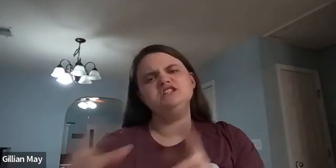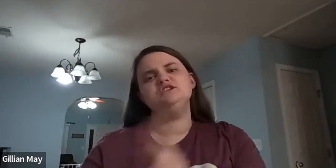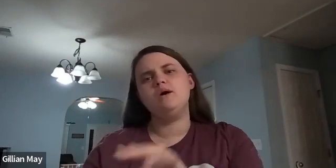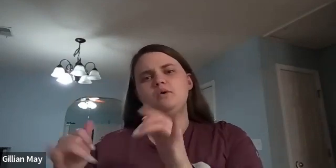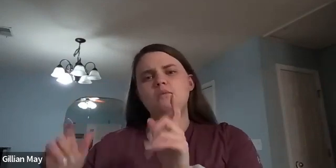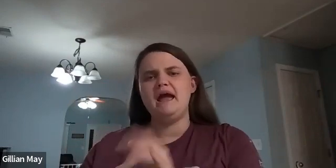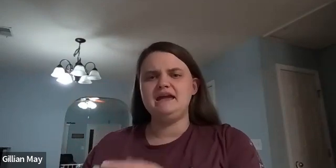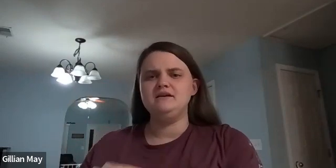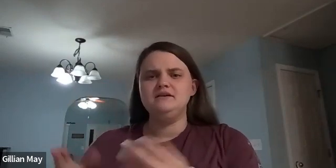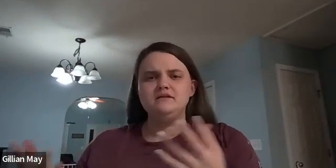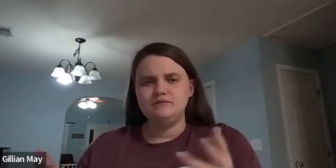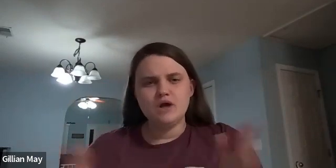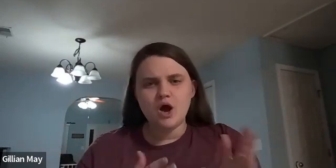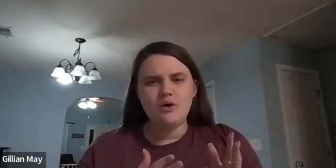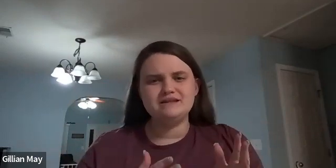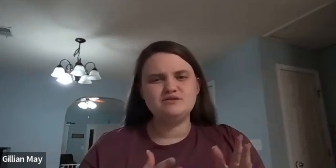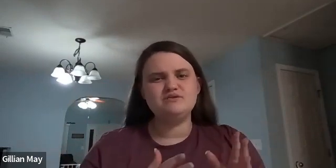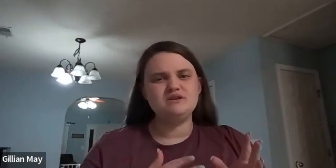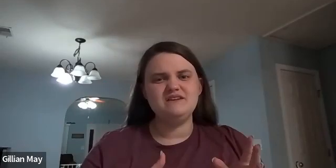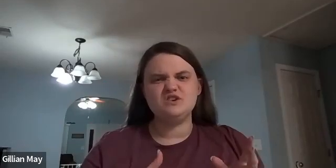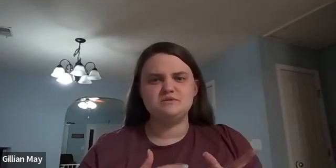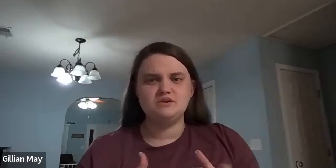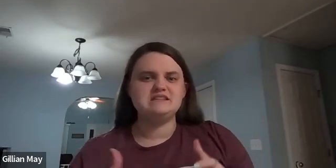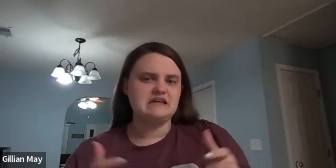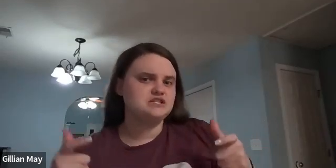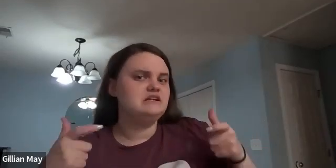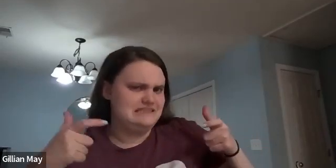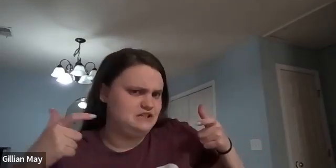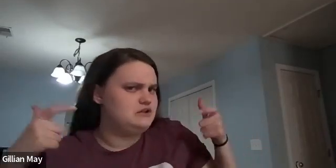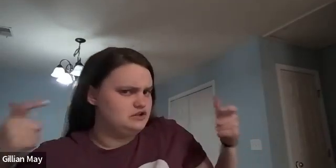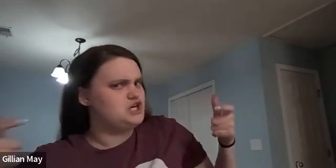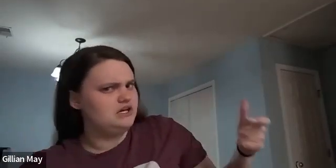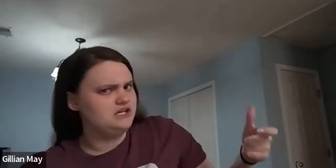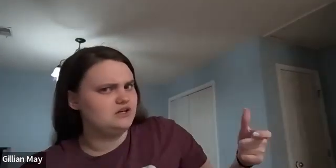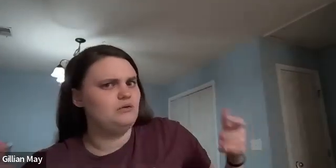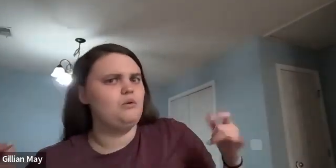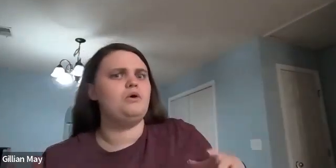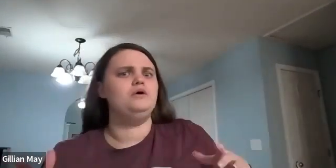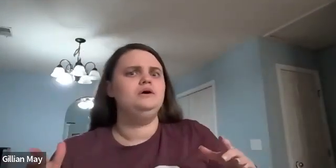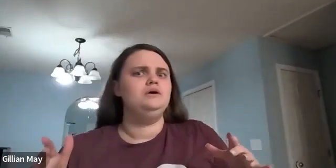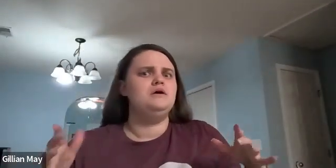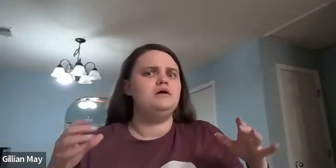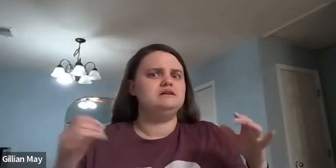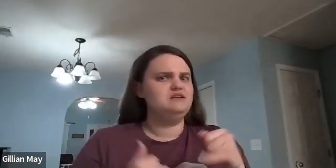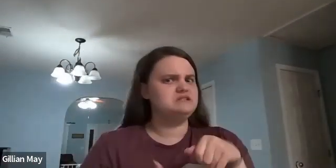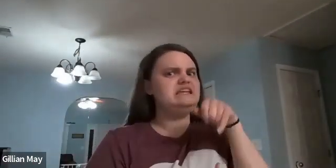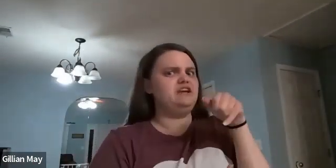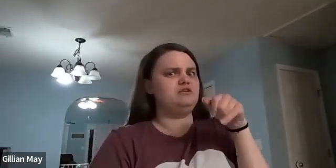she's normal weight. No, it's only really if there's someone that's actually like still a little chunkier or a little skinnier that